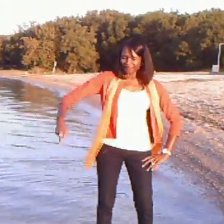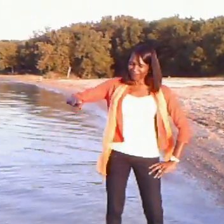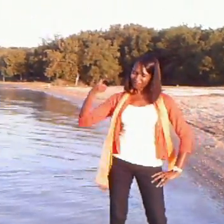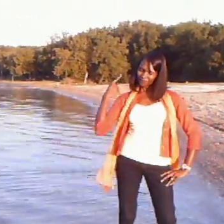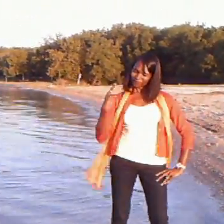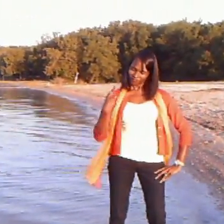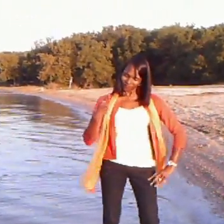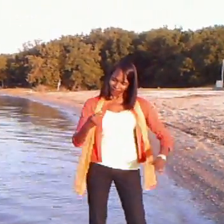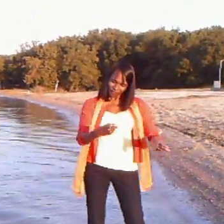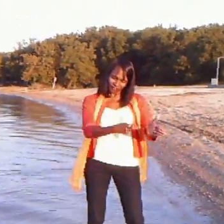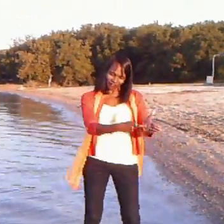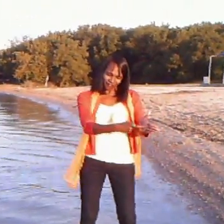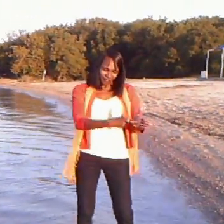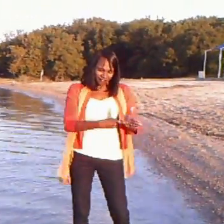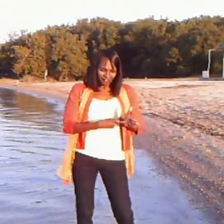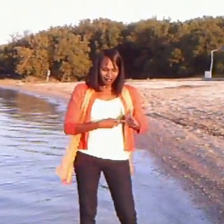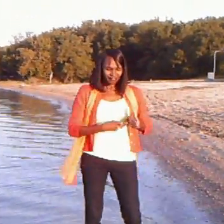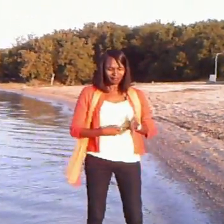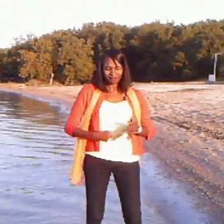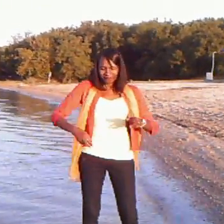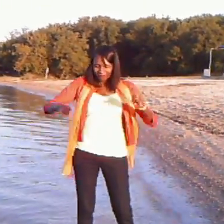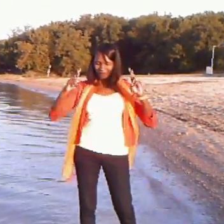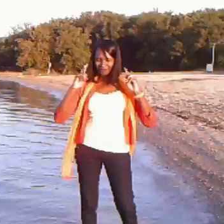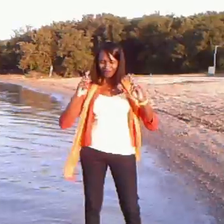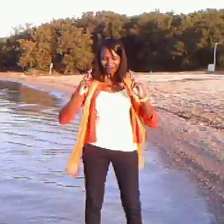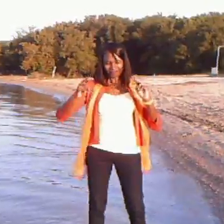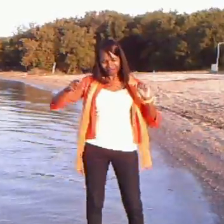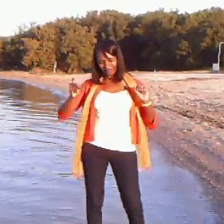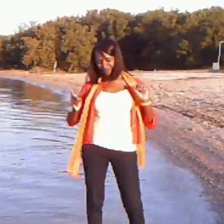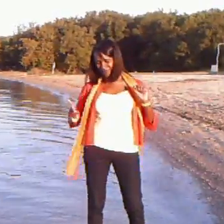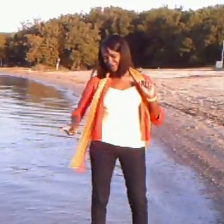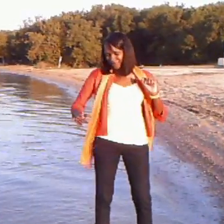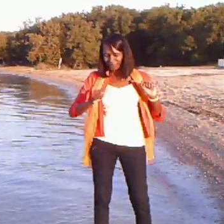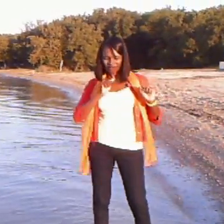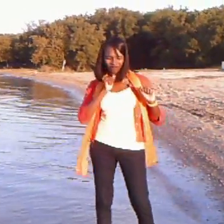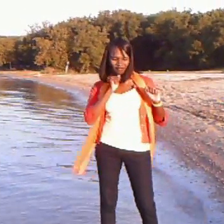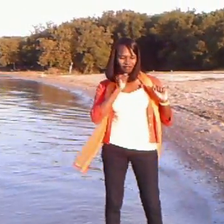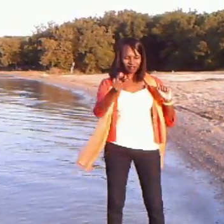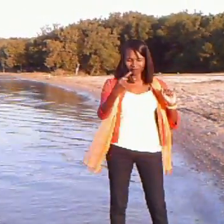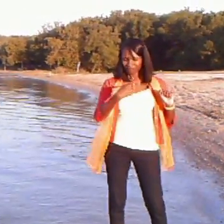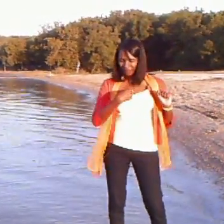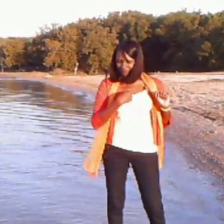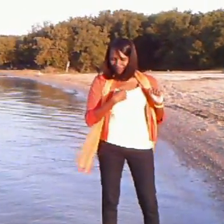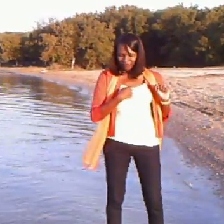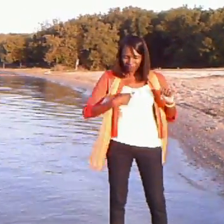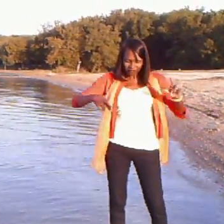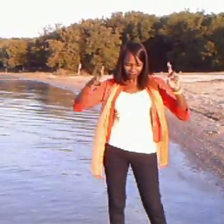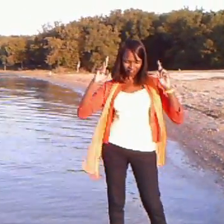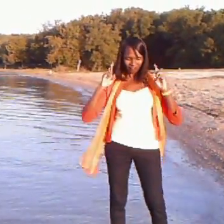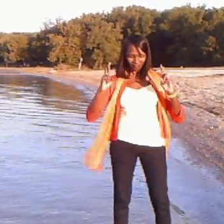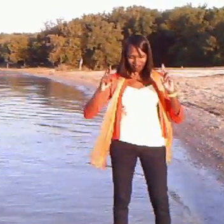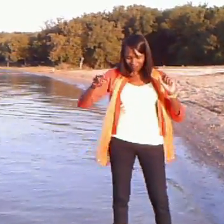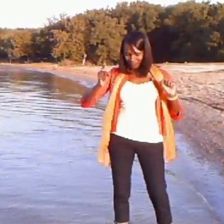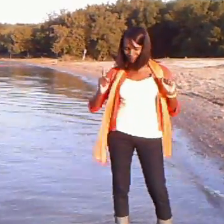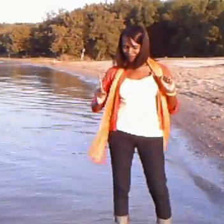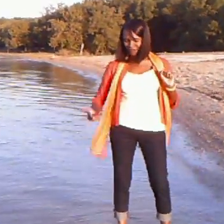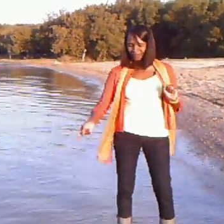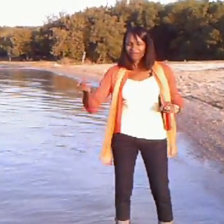I hope he's not like me I hope he understands That he